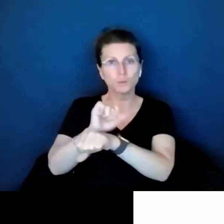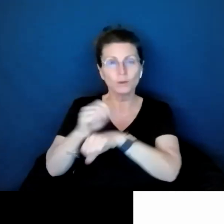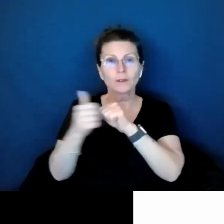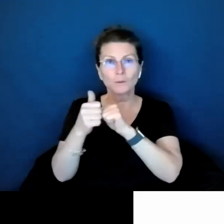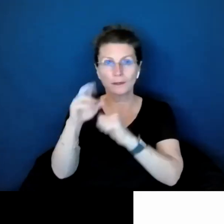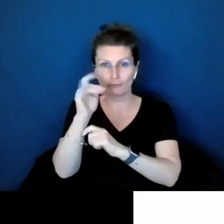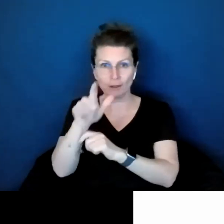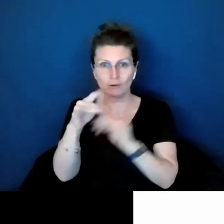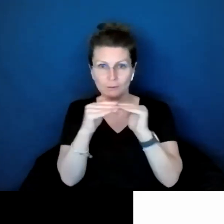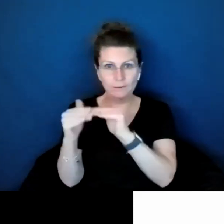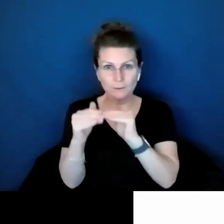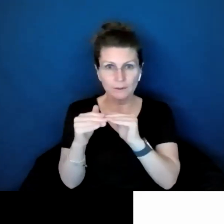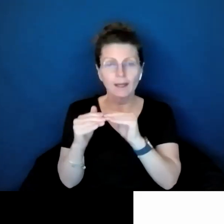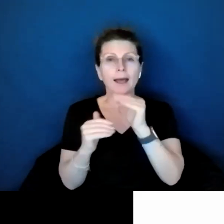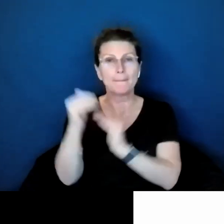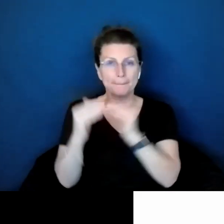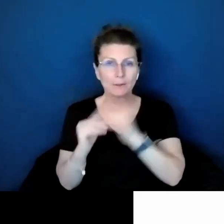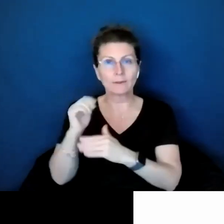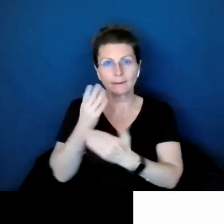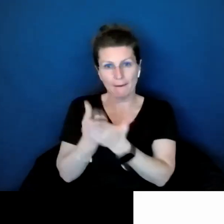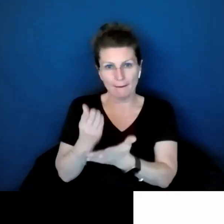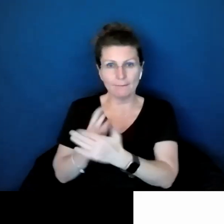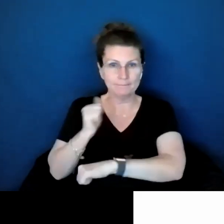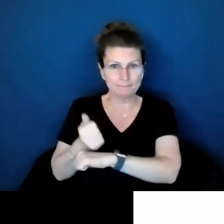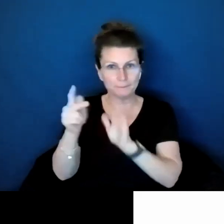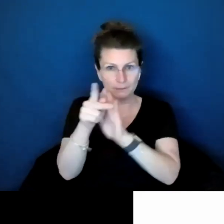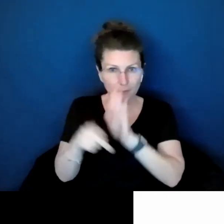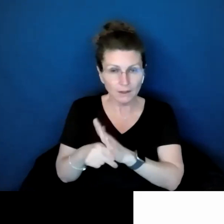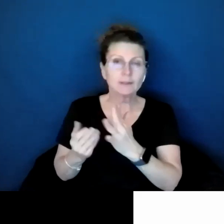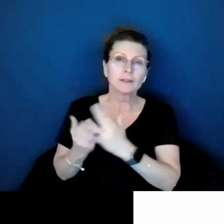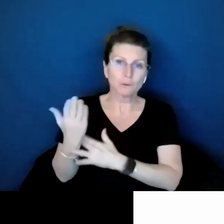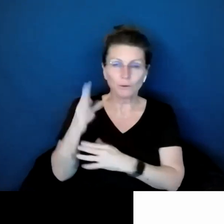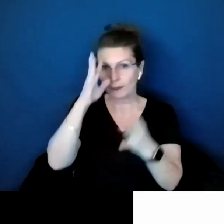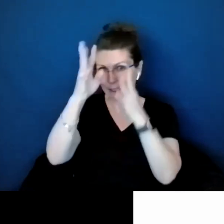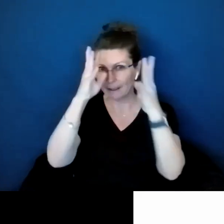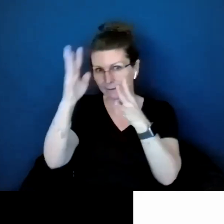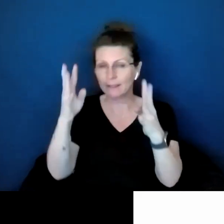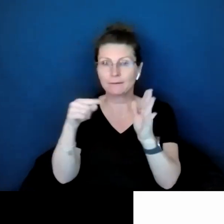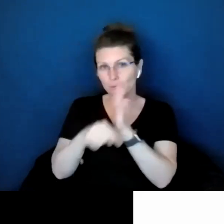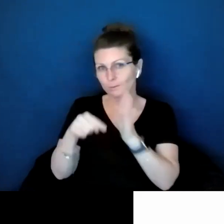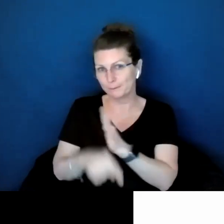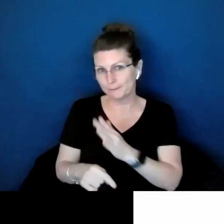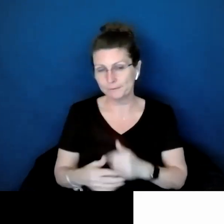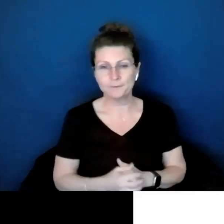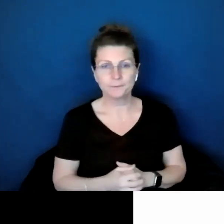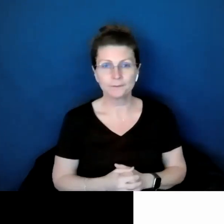and building evidence-based policies and actions through innovative participatory research. Carl is a